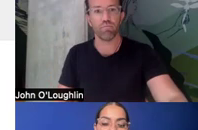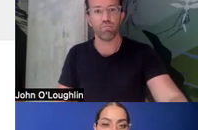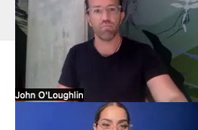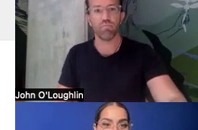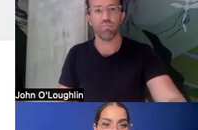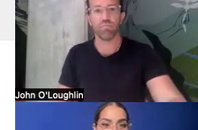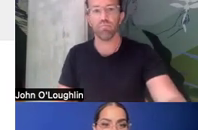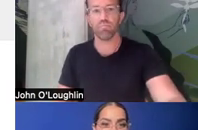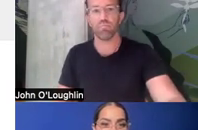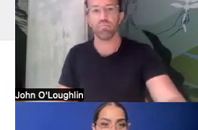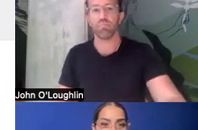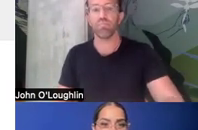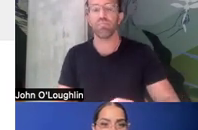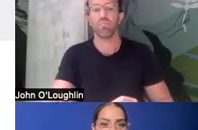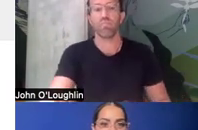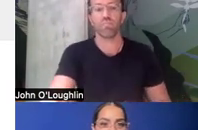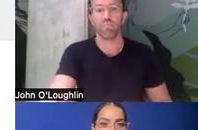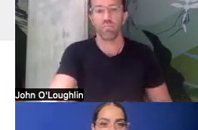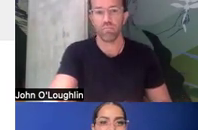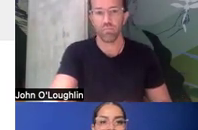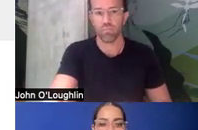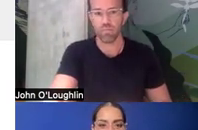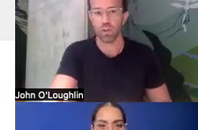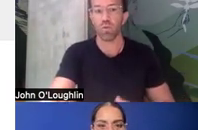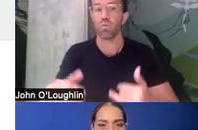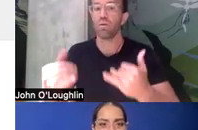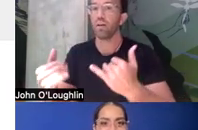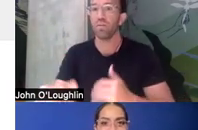So you can see your assessments here.